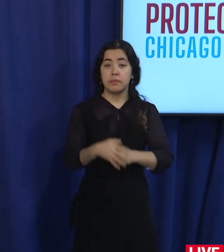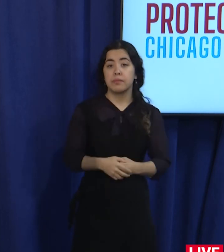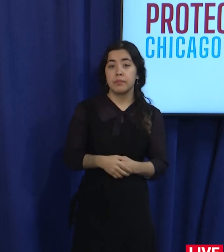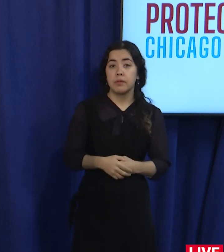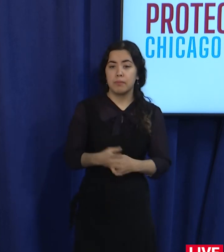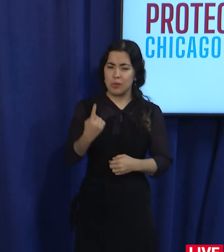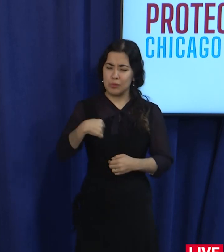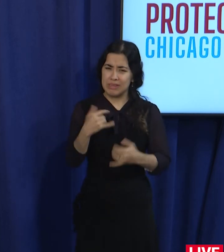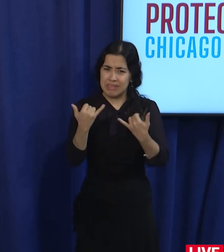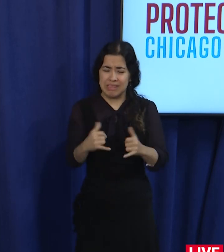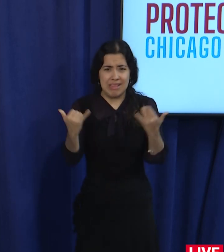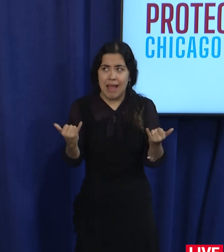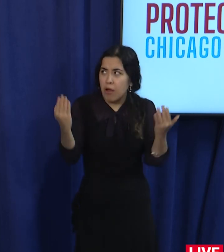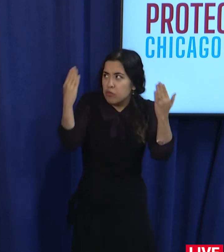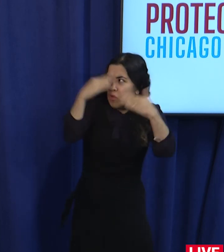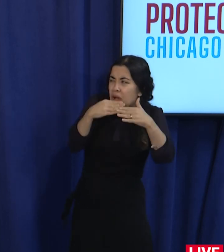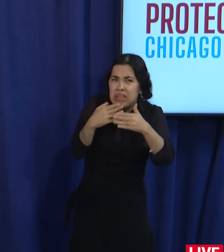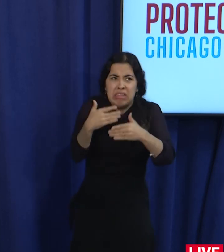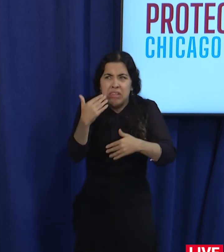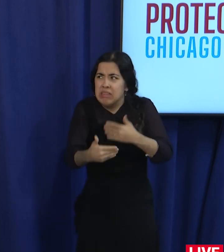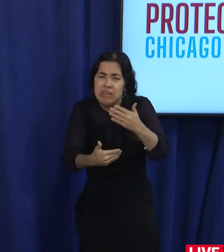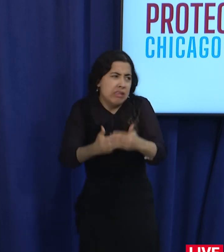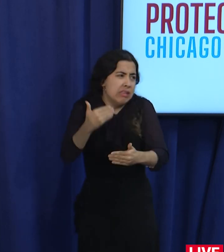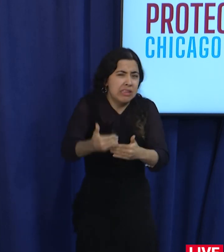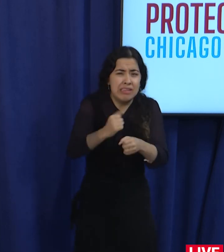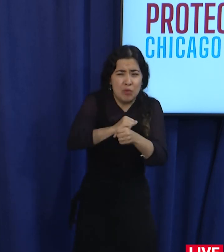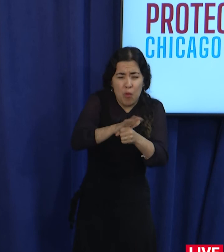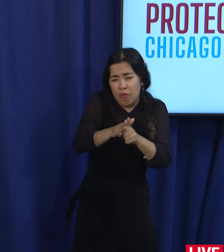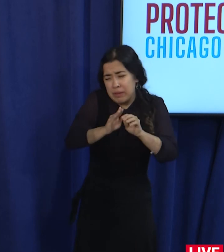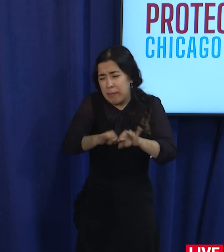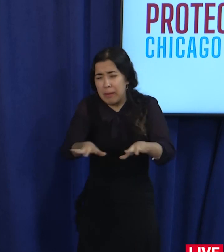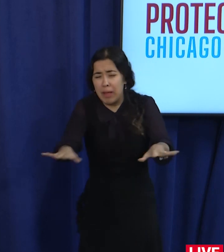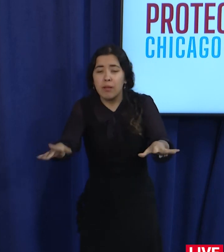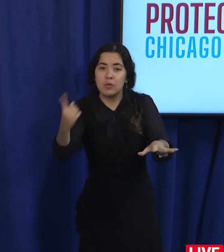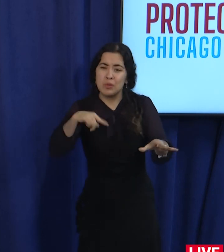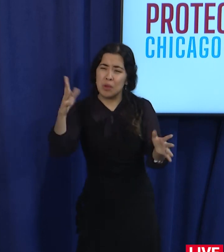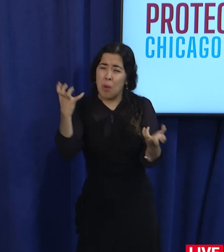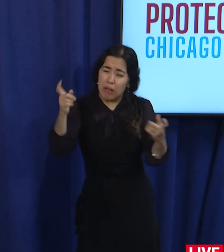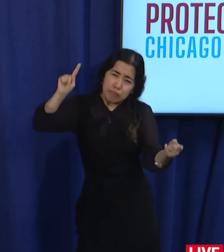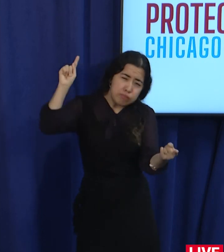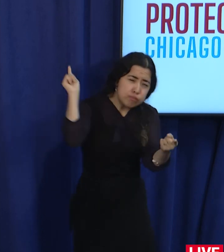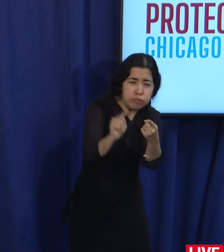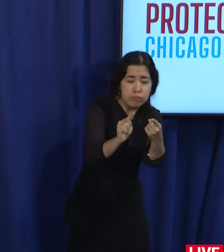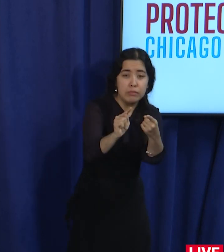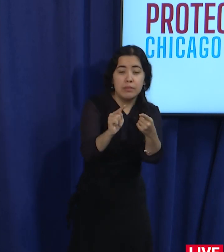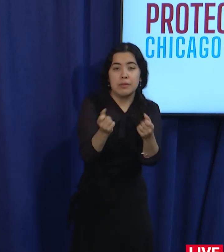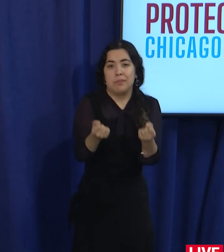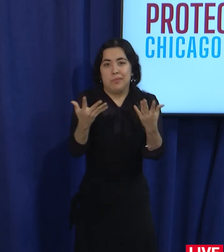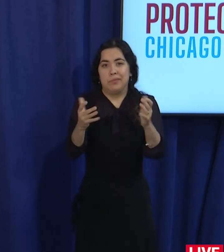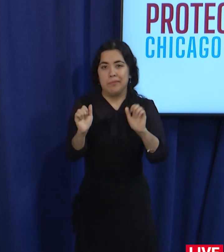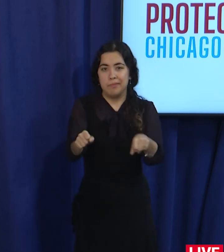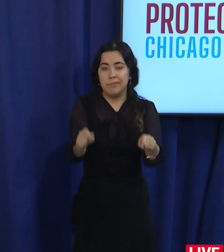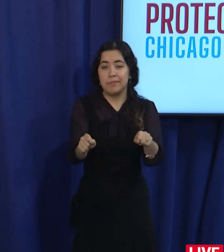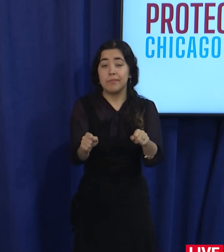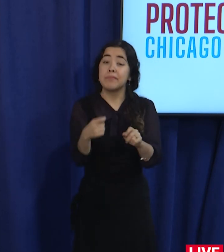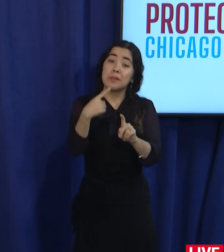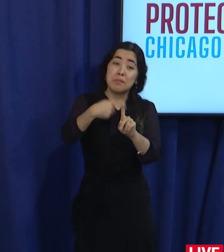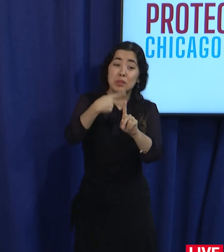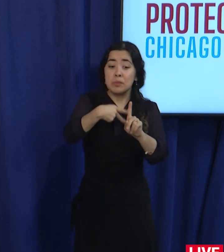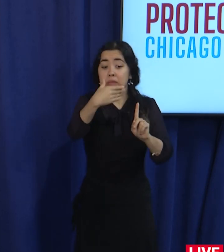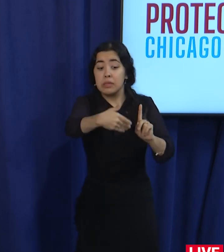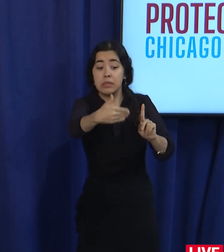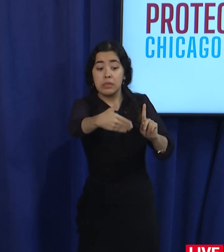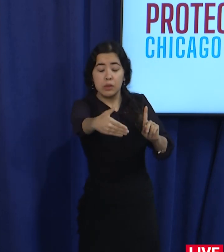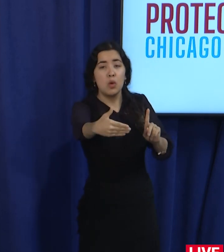important for us to mitigate these risks as much as possible. In the months ahead, it will take months for these vaccines to reach all of us.